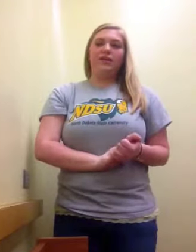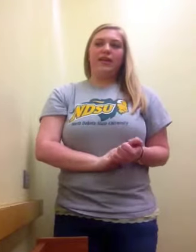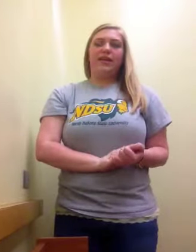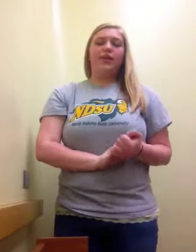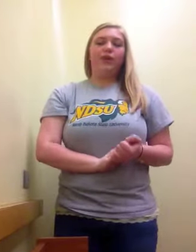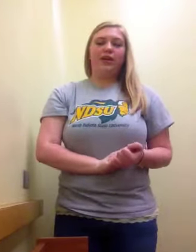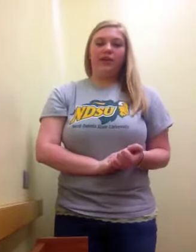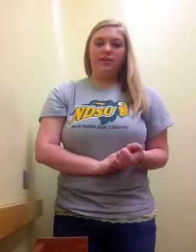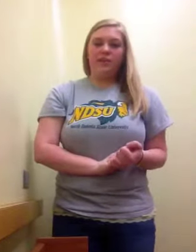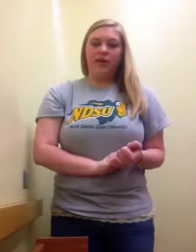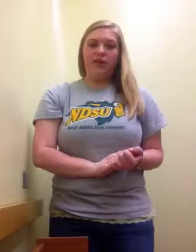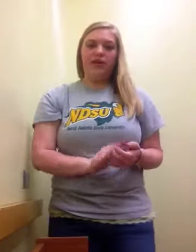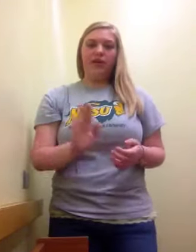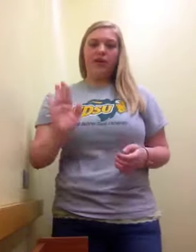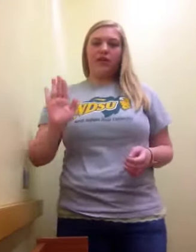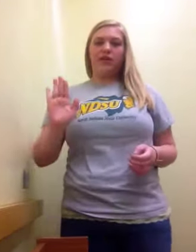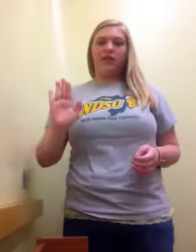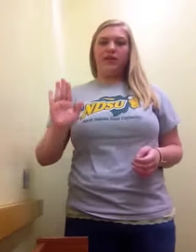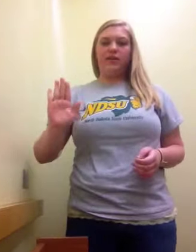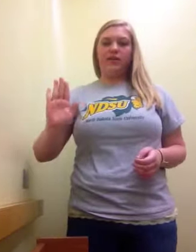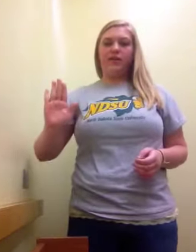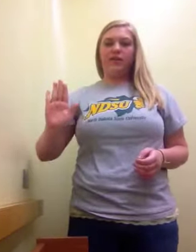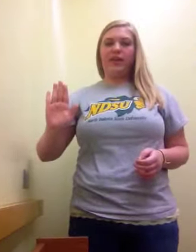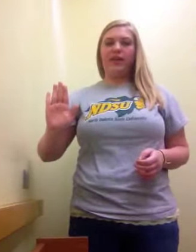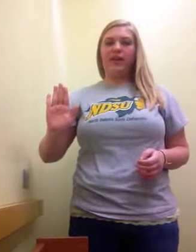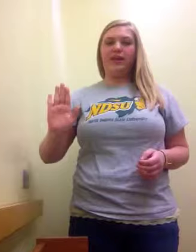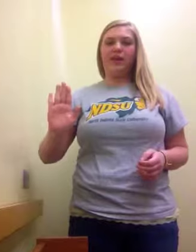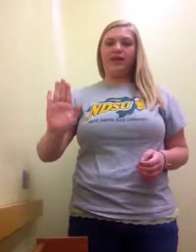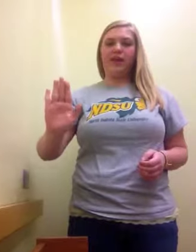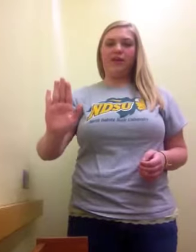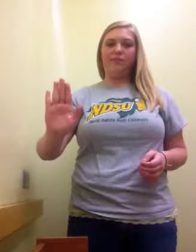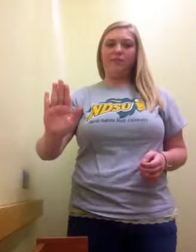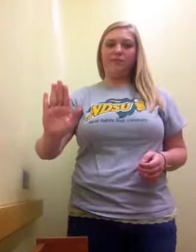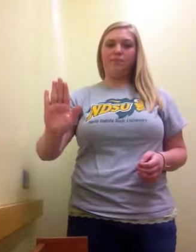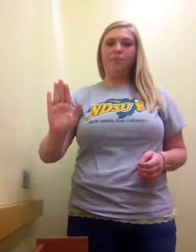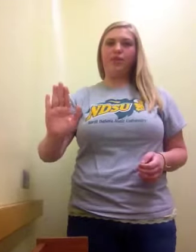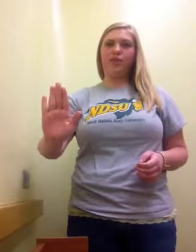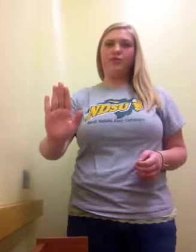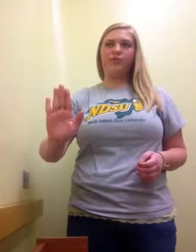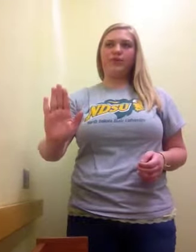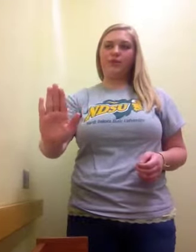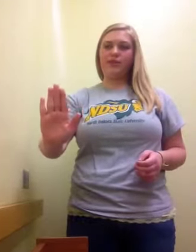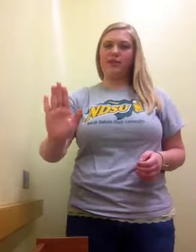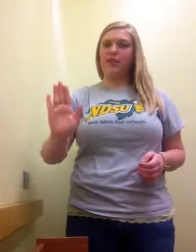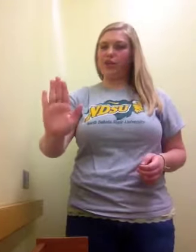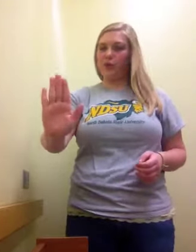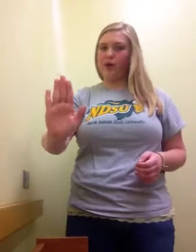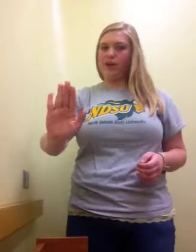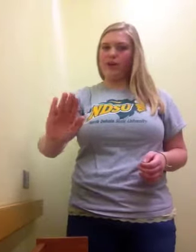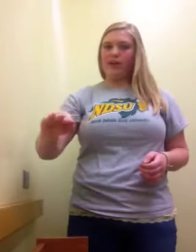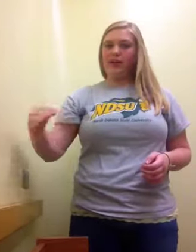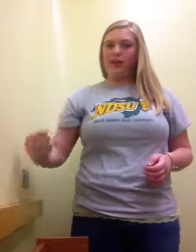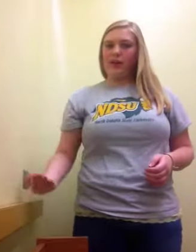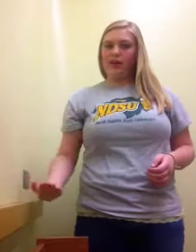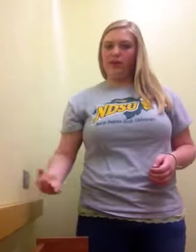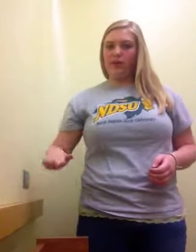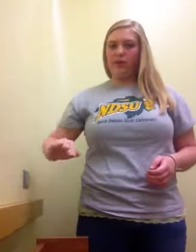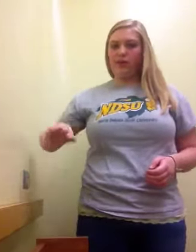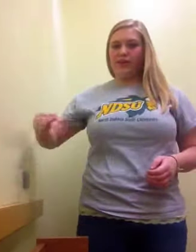Saying you're welcome, you take your hand and you kind of push it towards that person like you're, and then welcome, you go around your